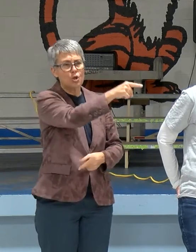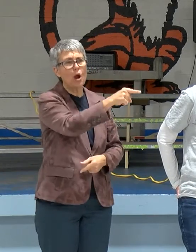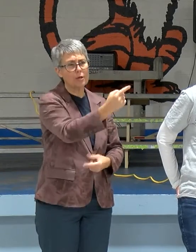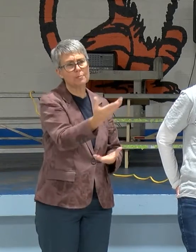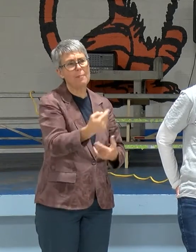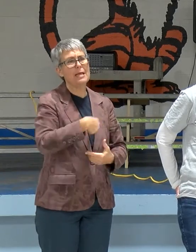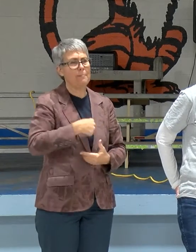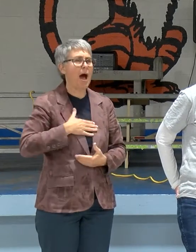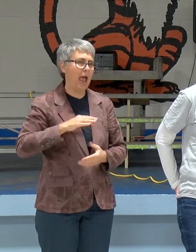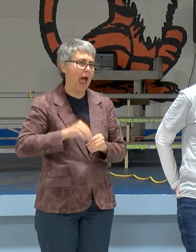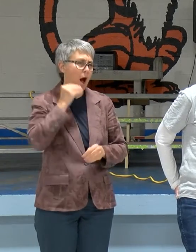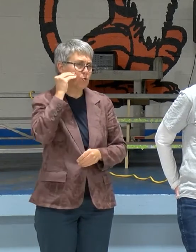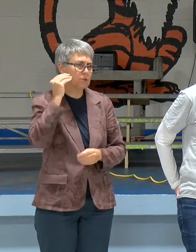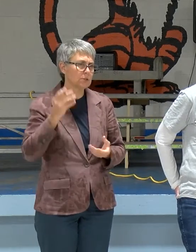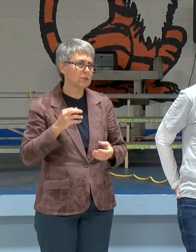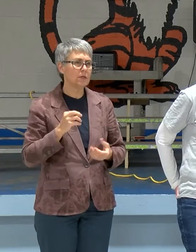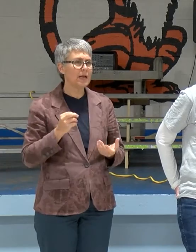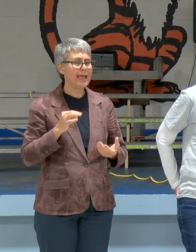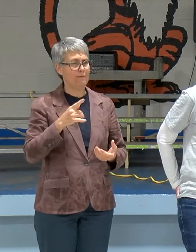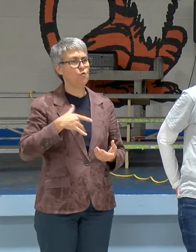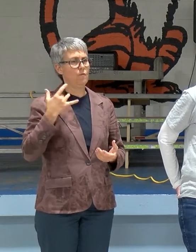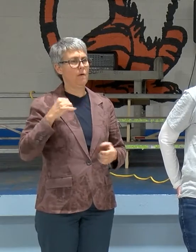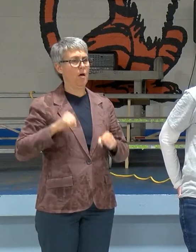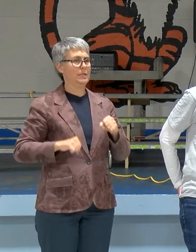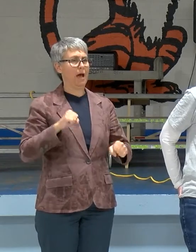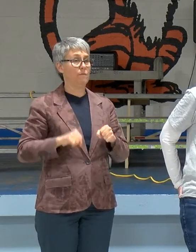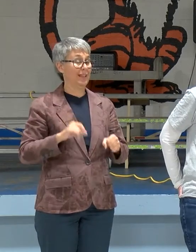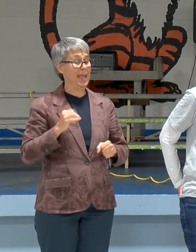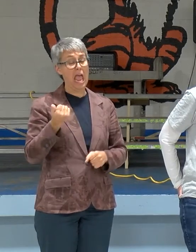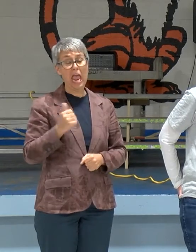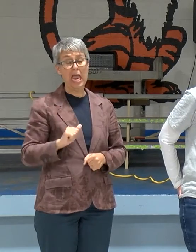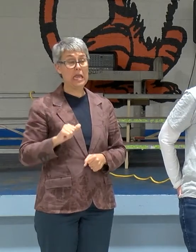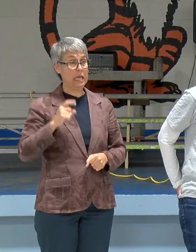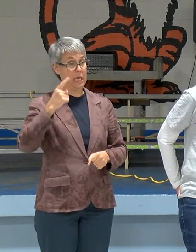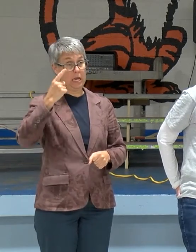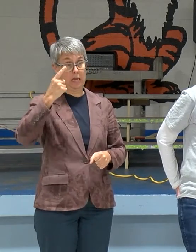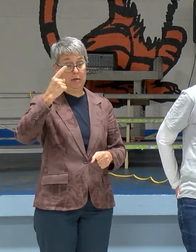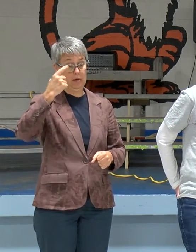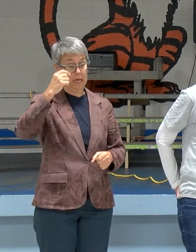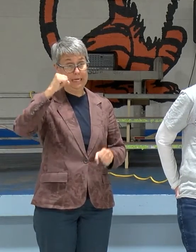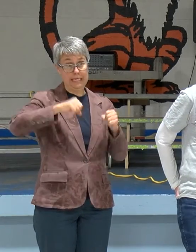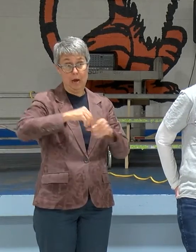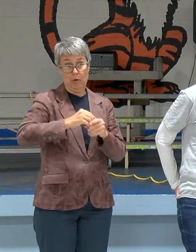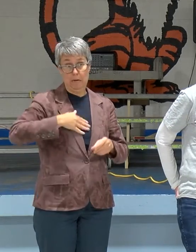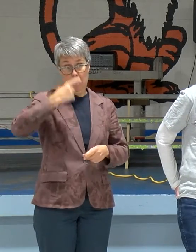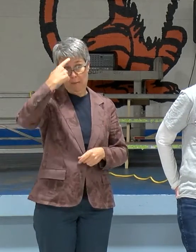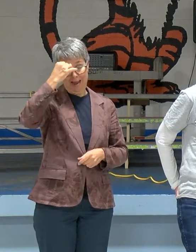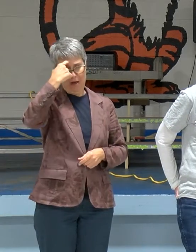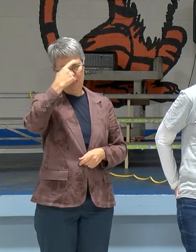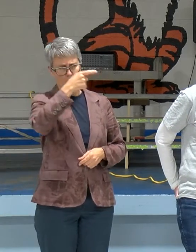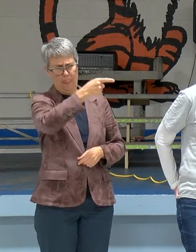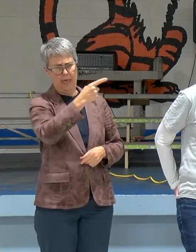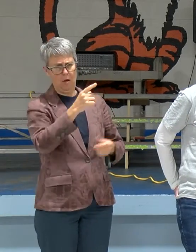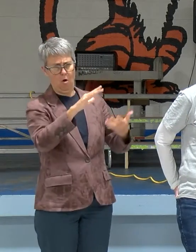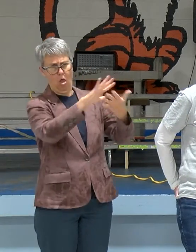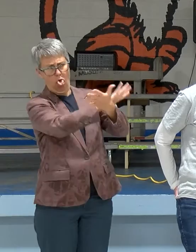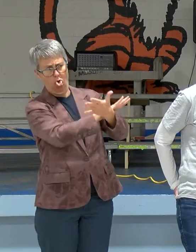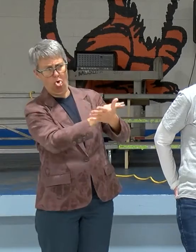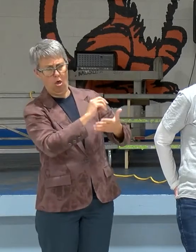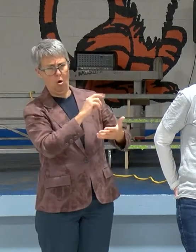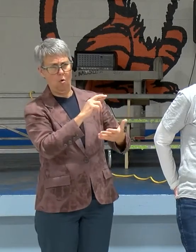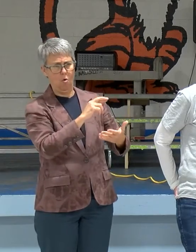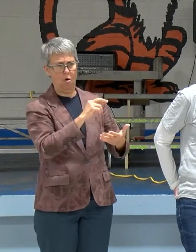house. You know, if there was any question in my, to be honest, if there was any question in my mind, if I thought somebody was not being